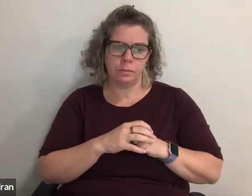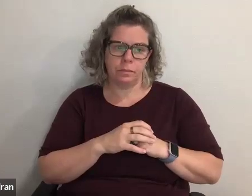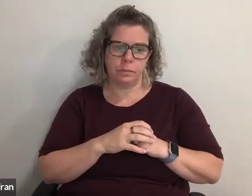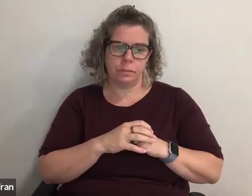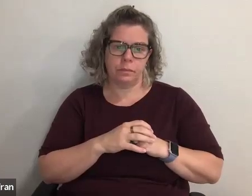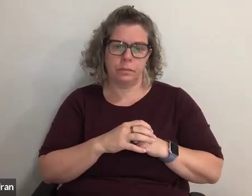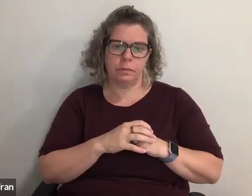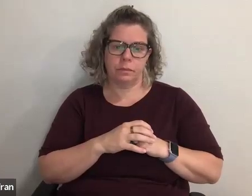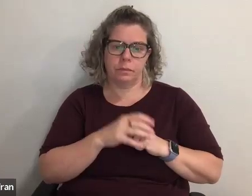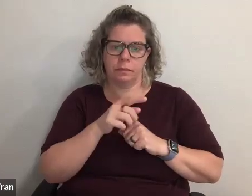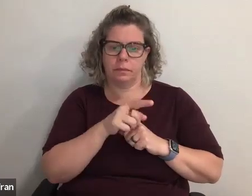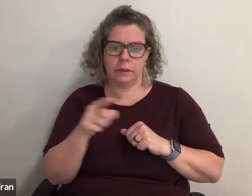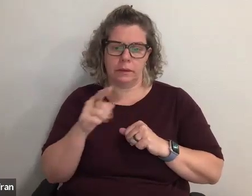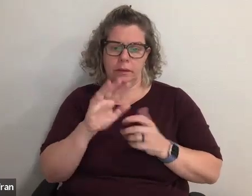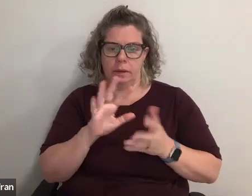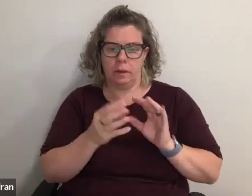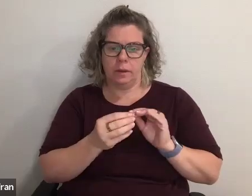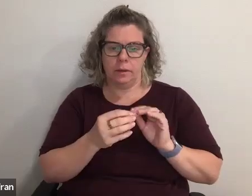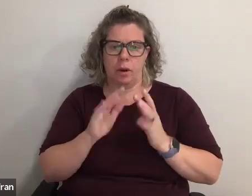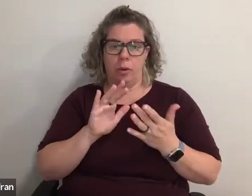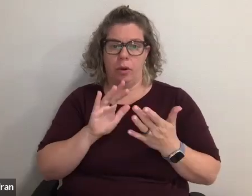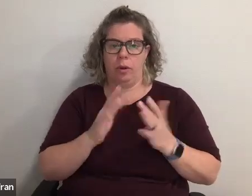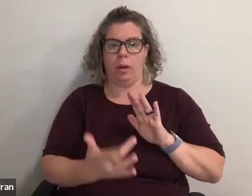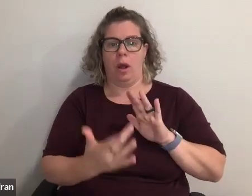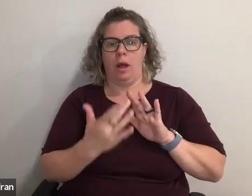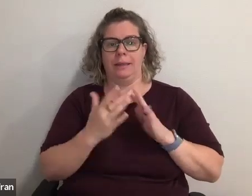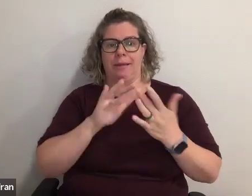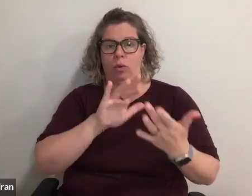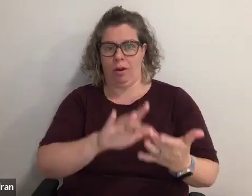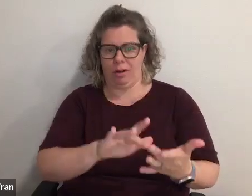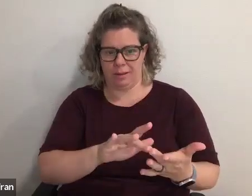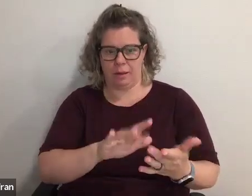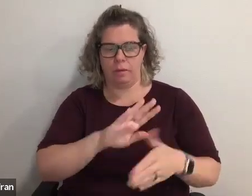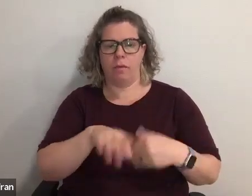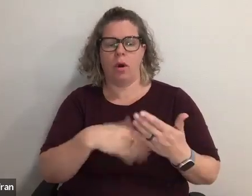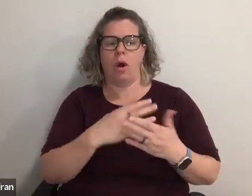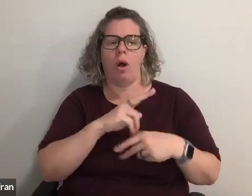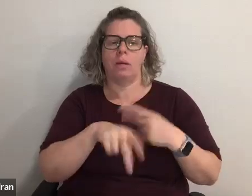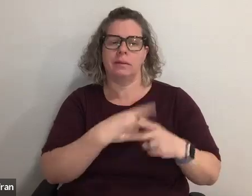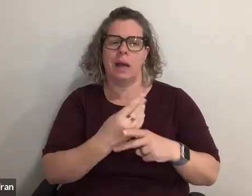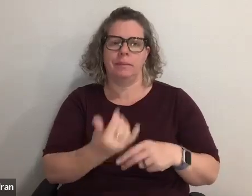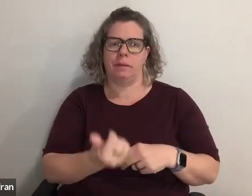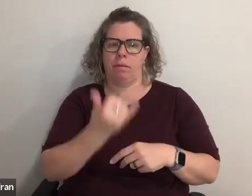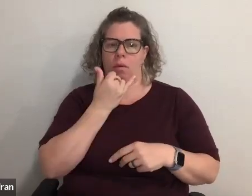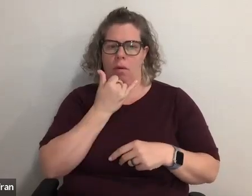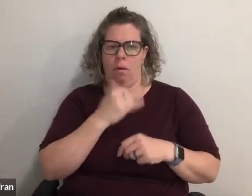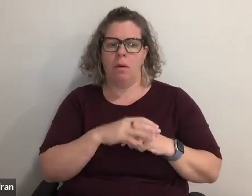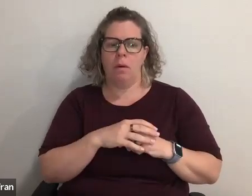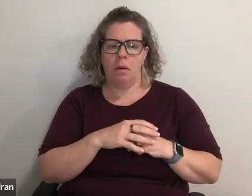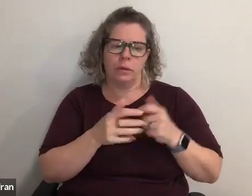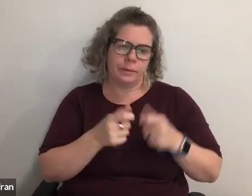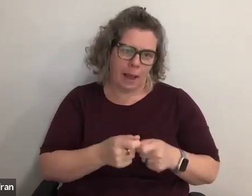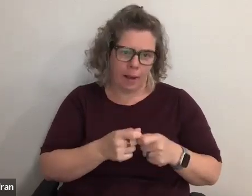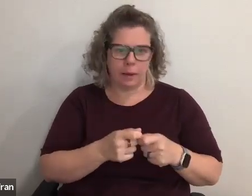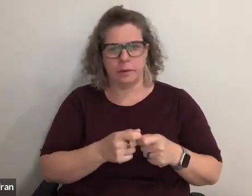So you can see this is our total contacts inbound and outbound on all lines. We started